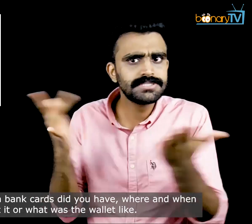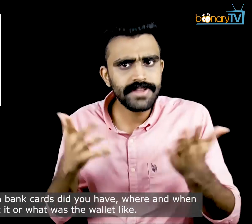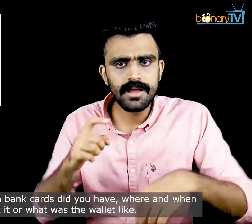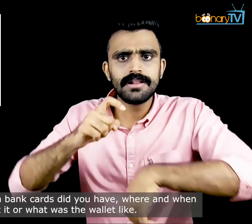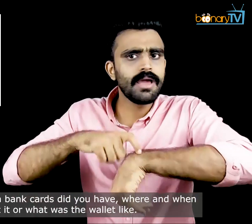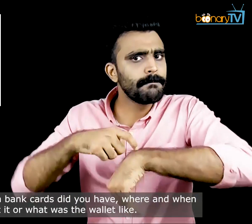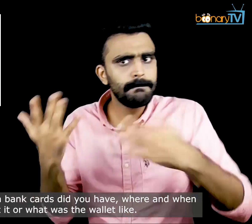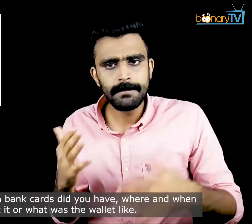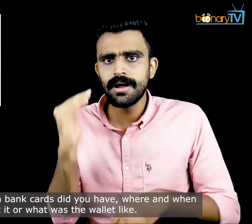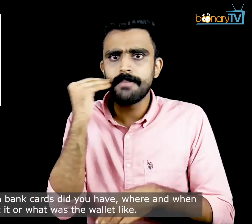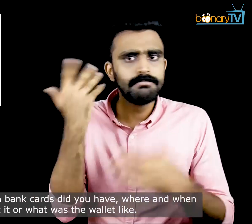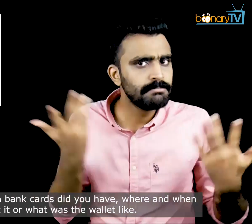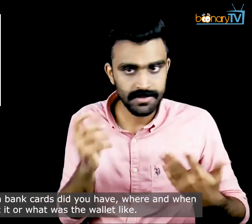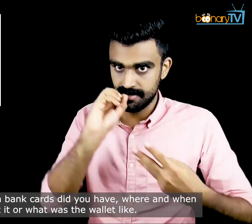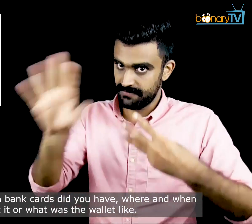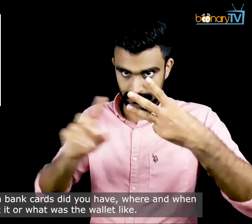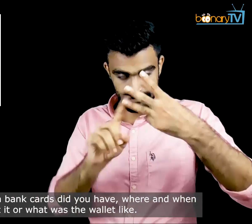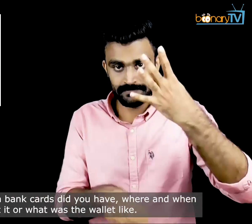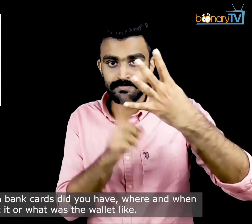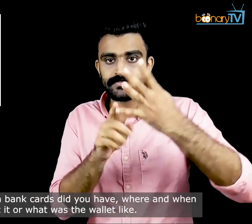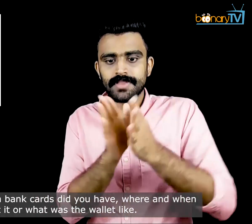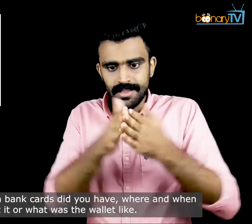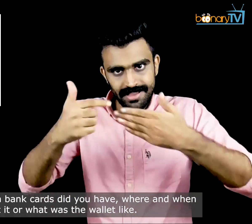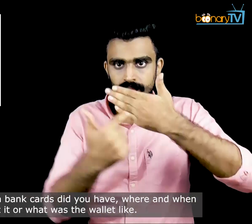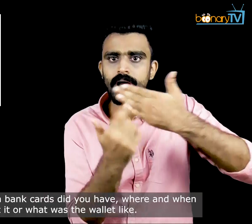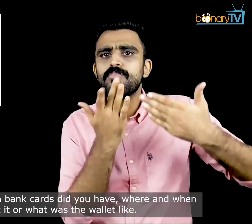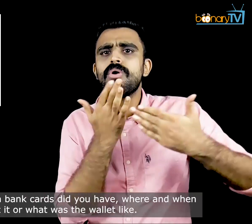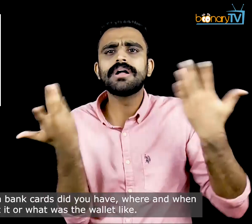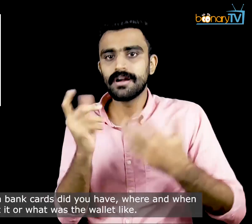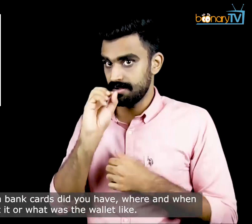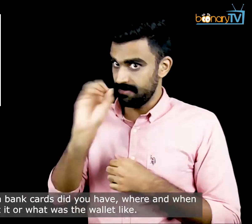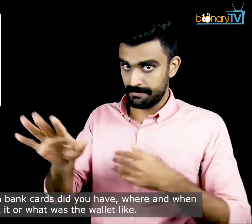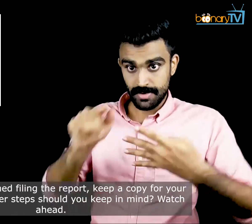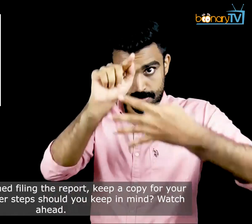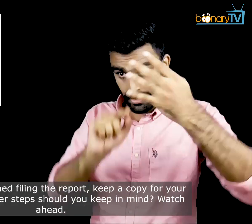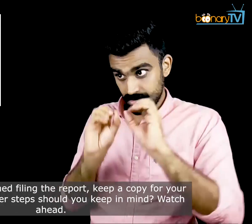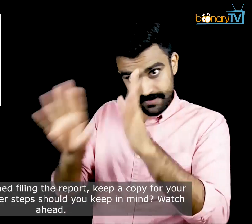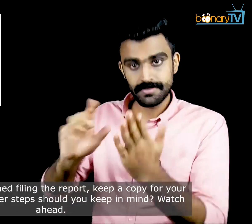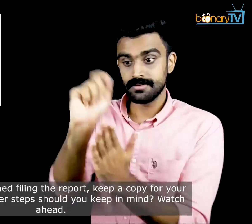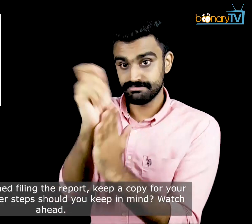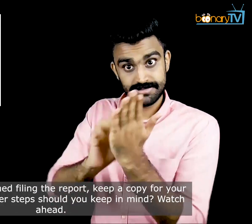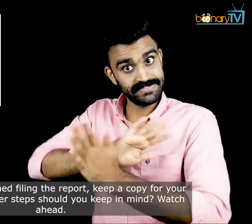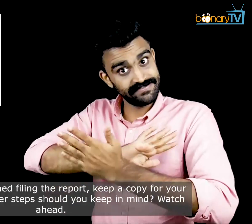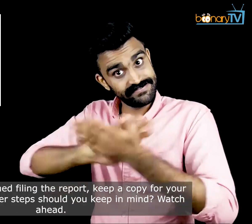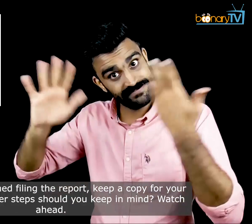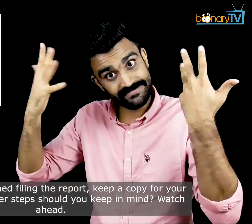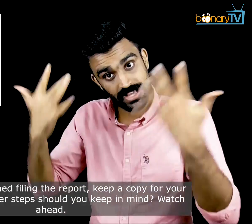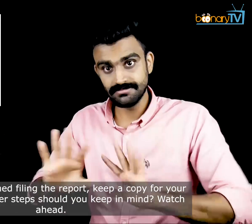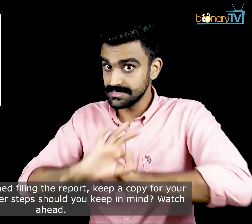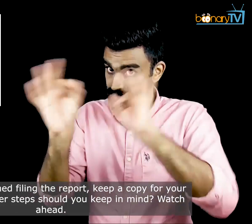and when you lost it, or what was the wallet like? When you finished filing the report, keep a